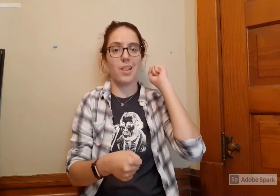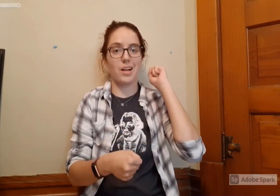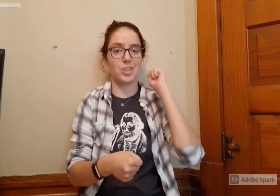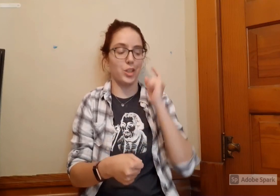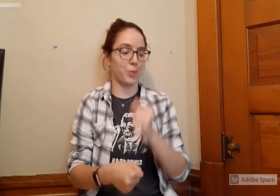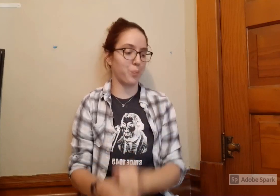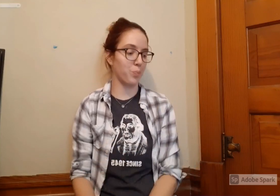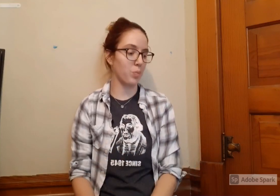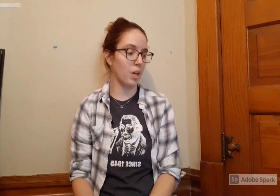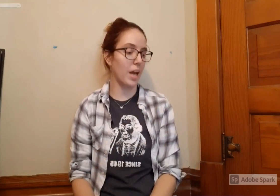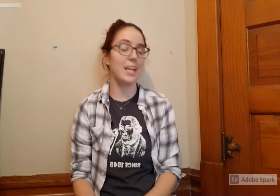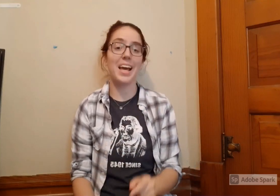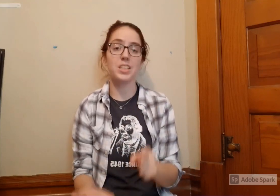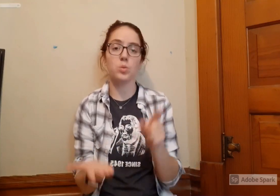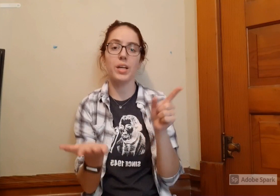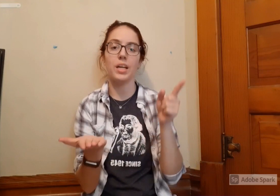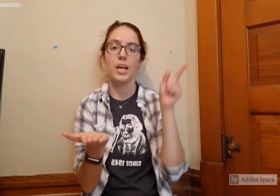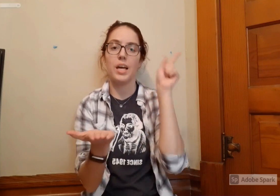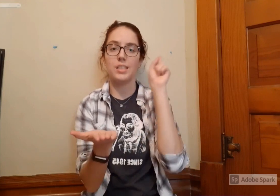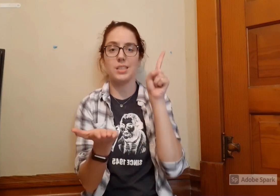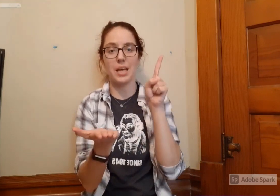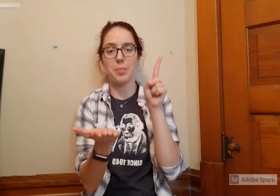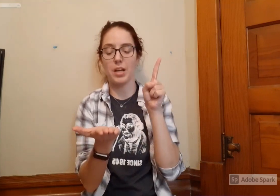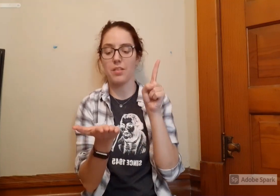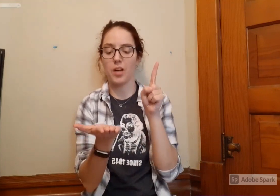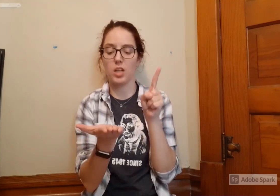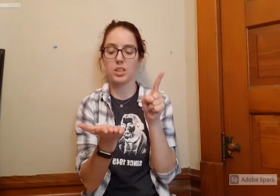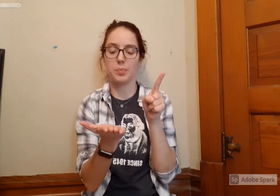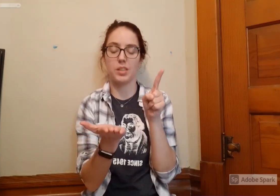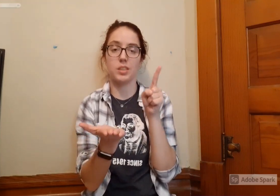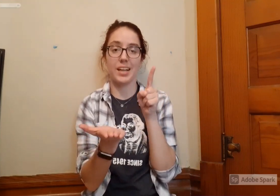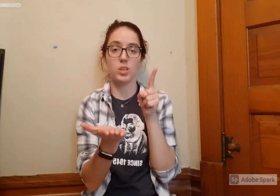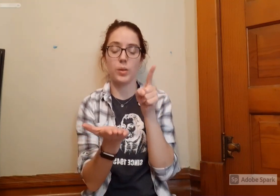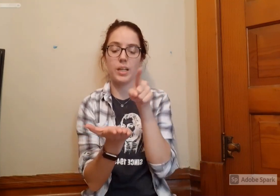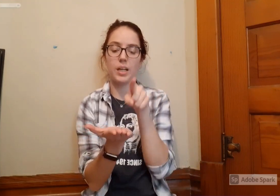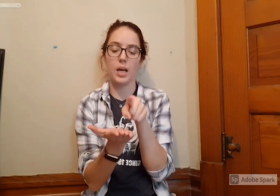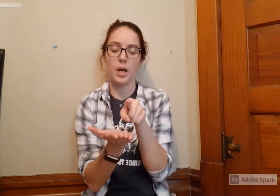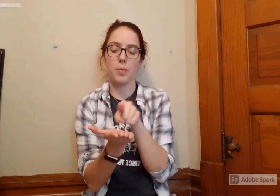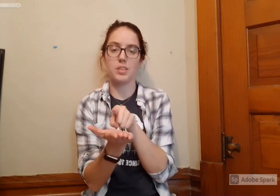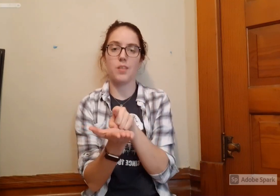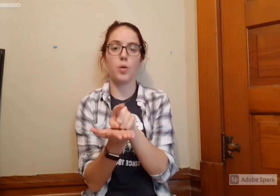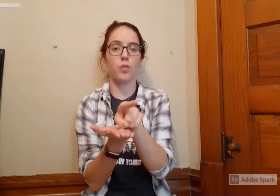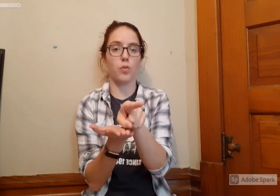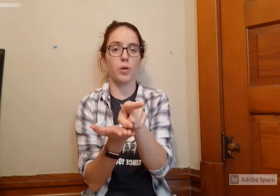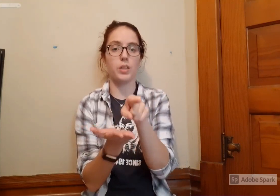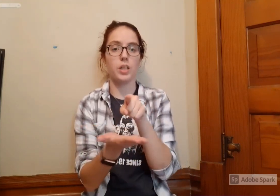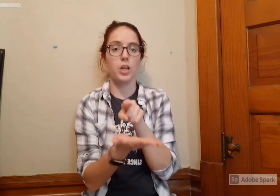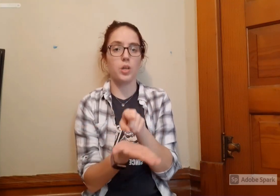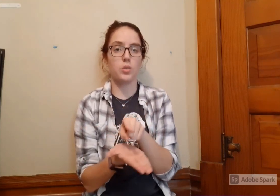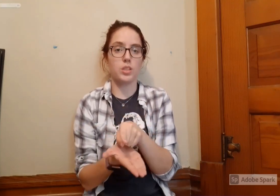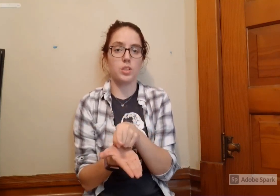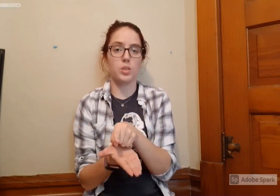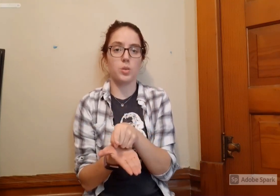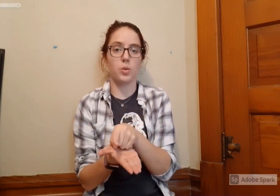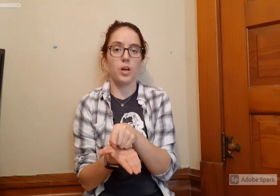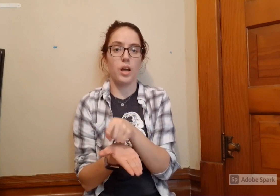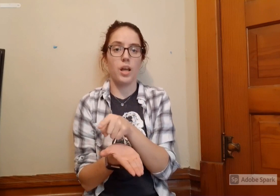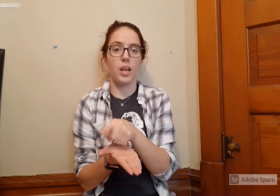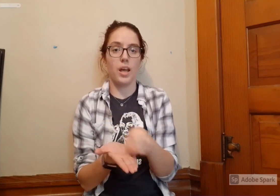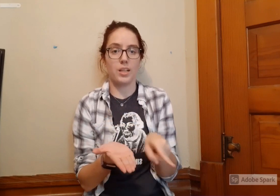Last year. And next week is the same kind of concept as next week, but instead of going forward, you just do next